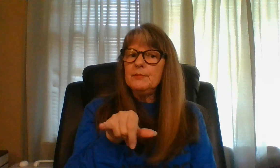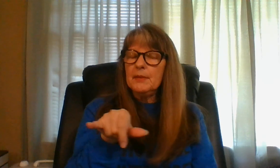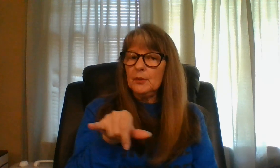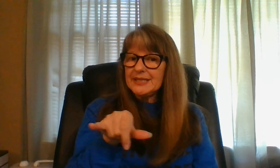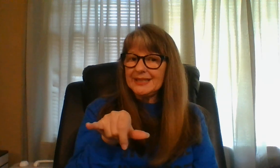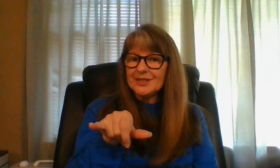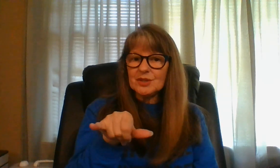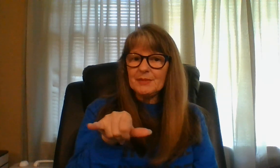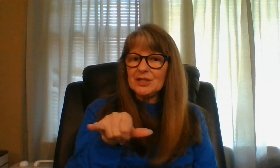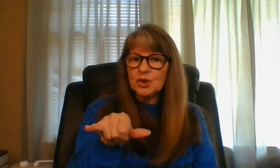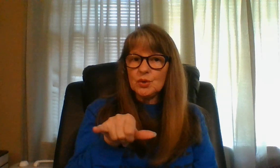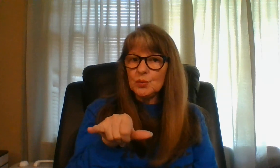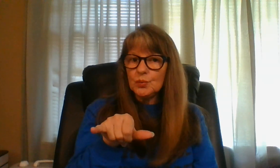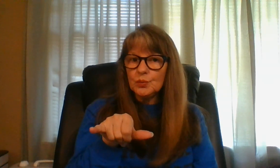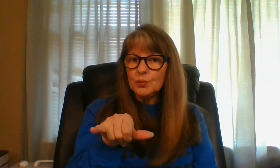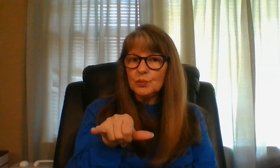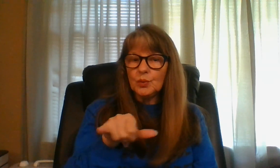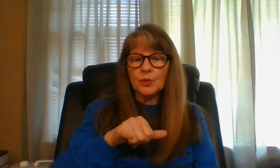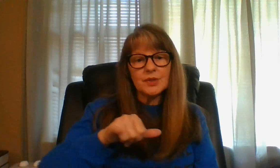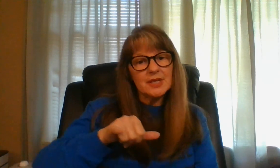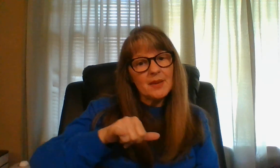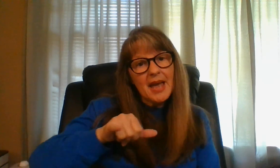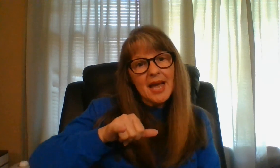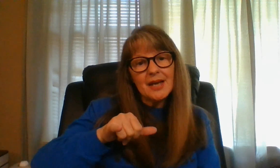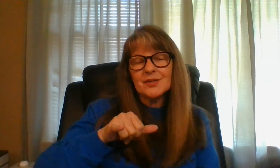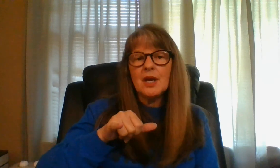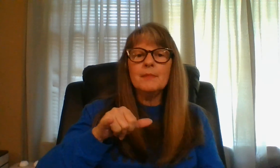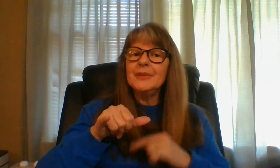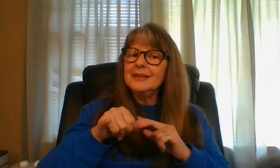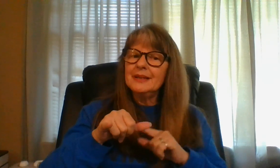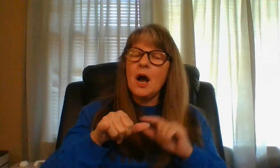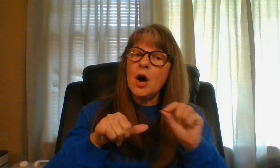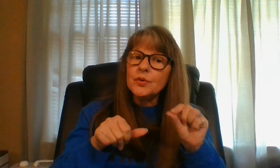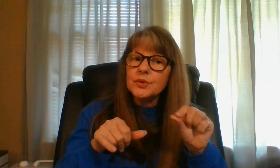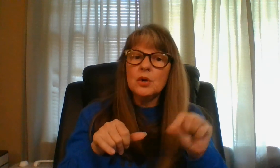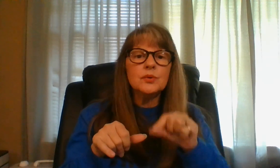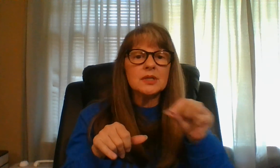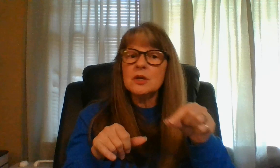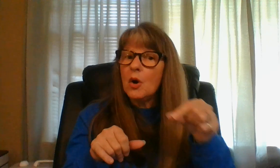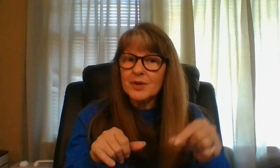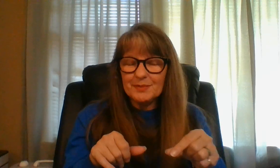Remember we said this is me too, or the same as, but also doesn't always mean